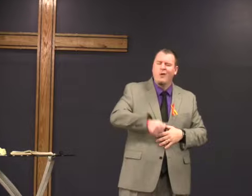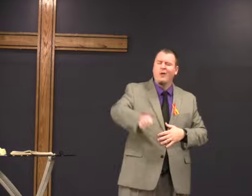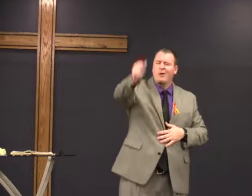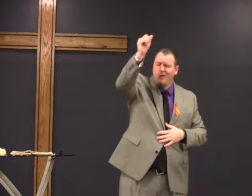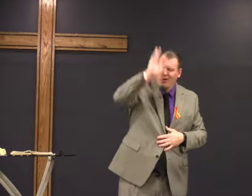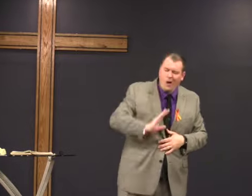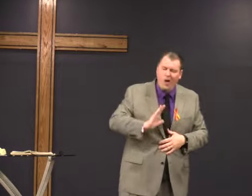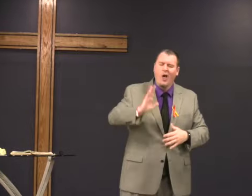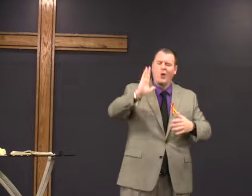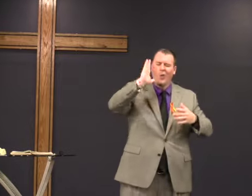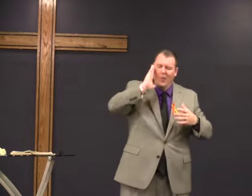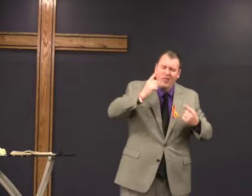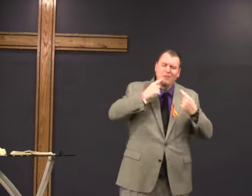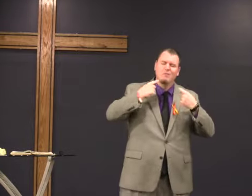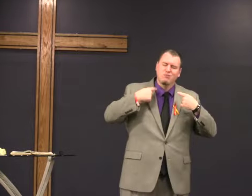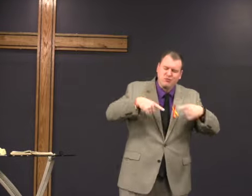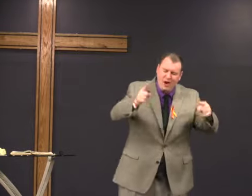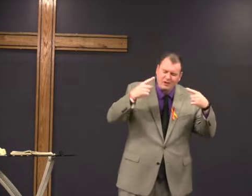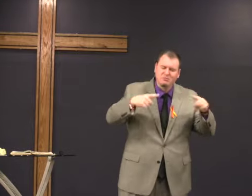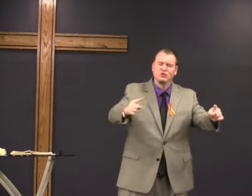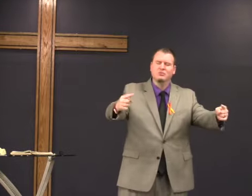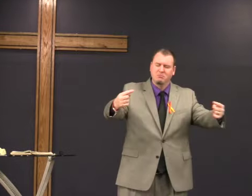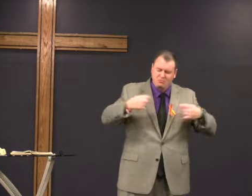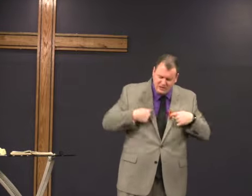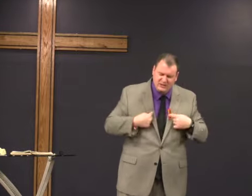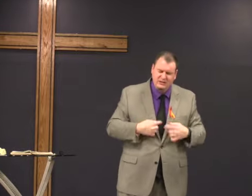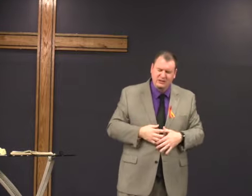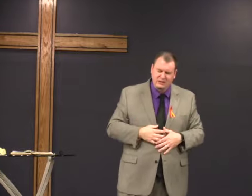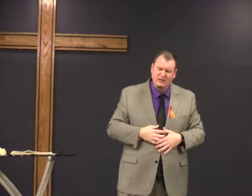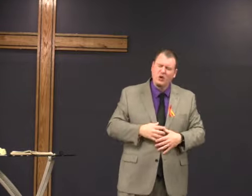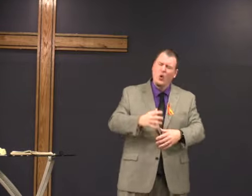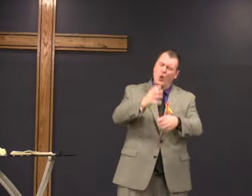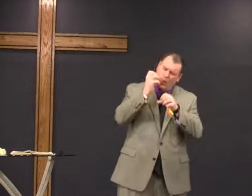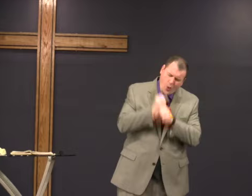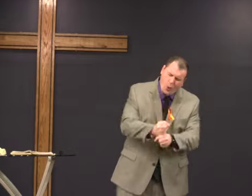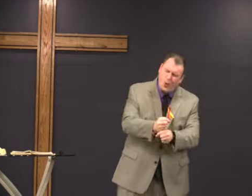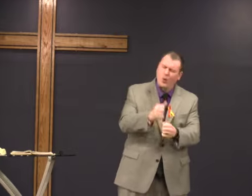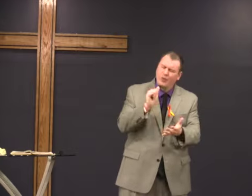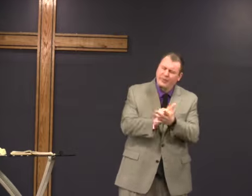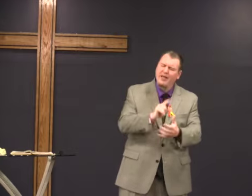God will prosper me.